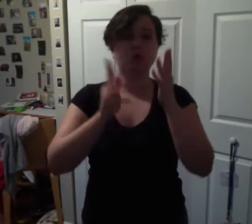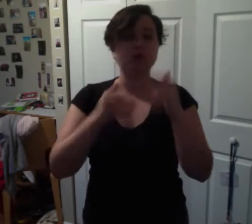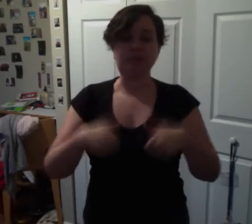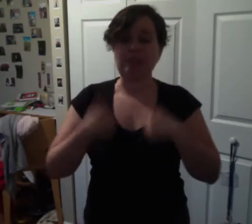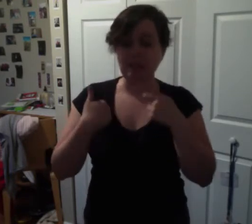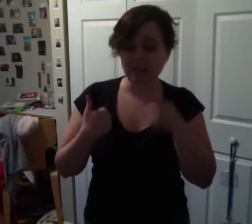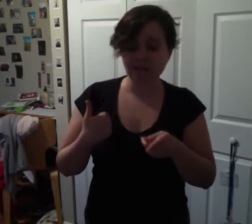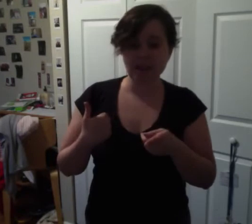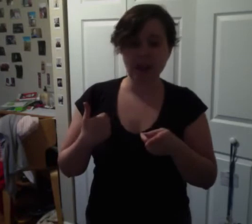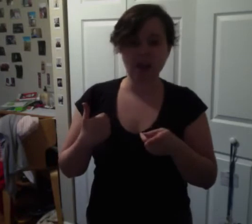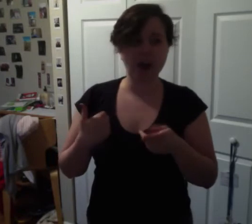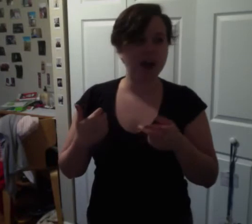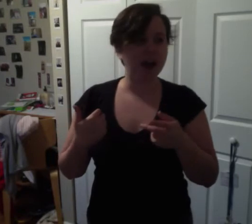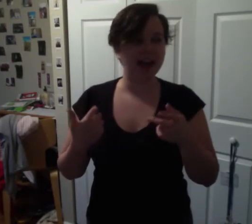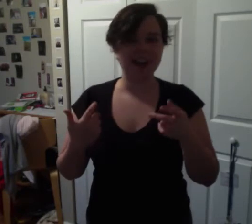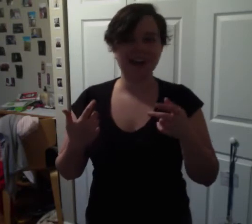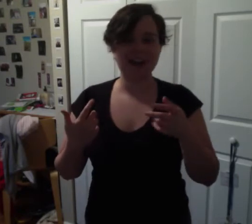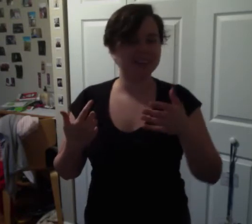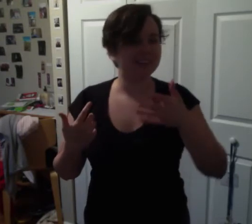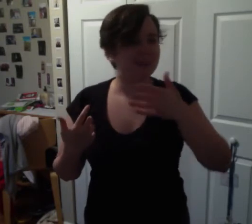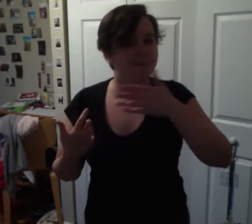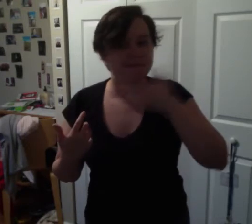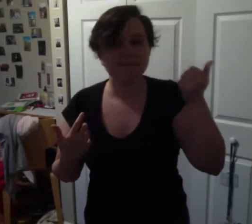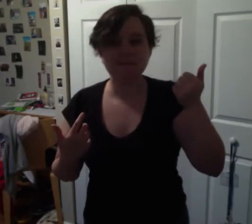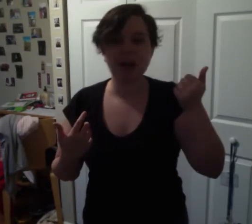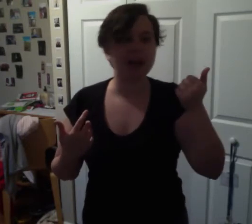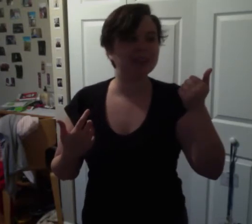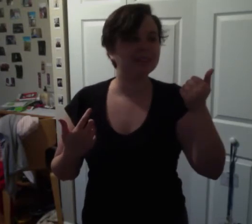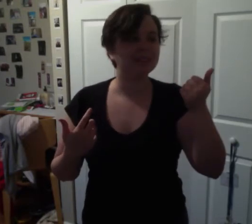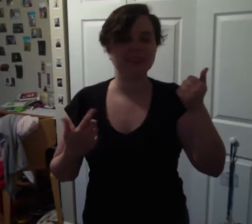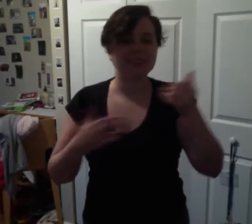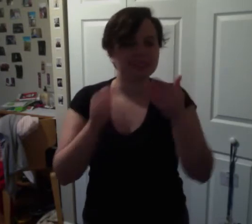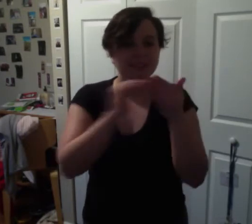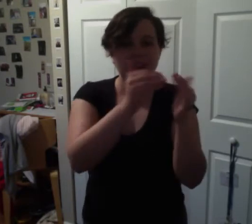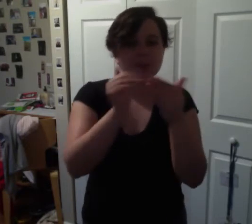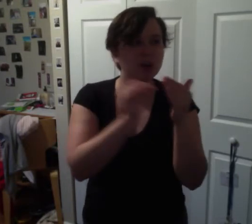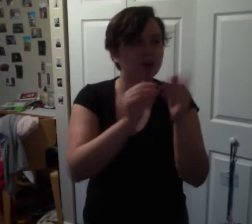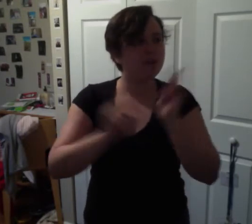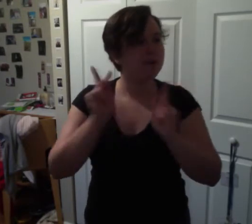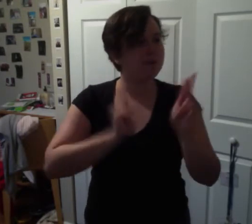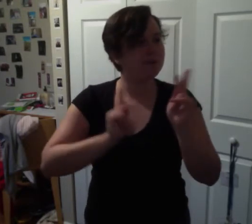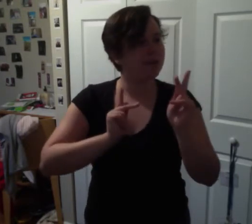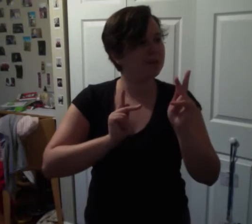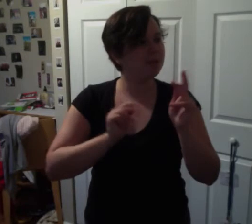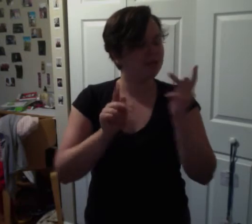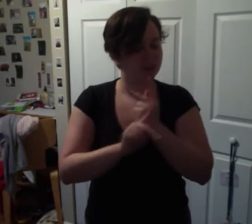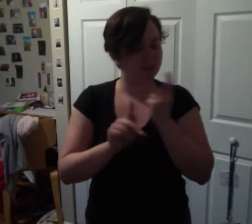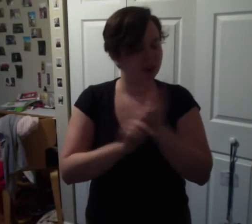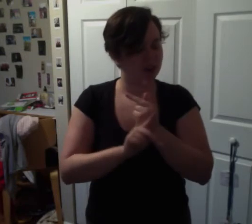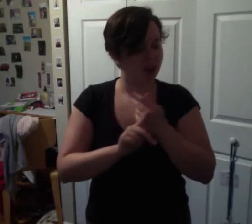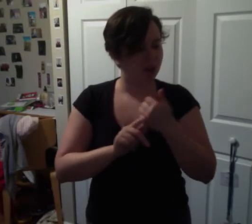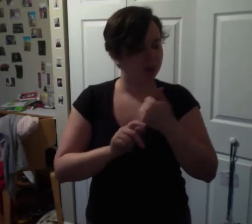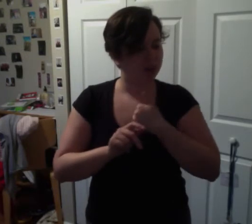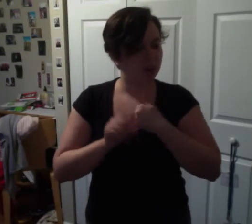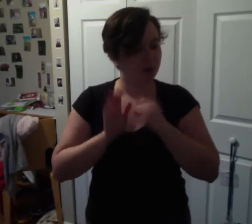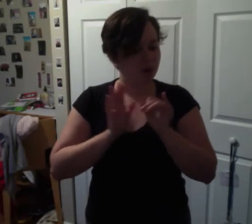a neighborhood that with young people who are constantly asking themselves about their identity to talk about some of the complexities of race